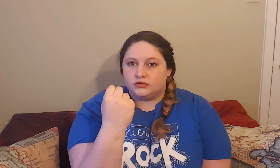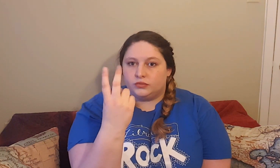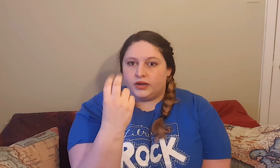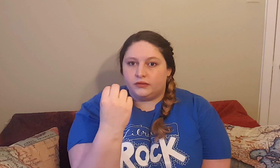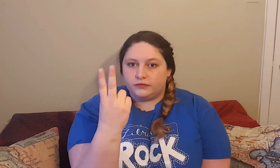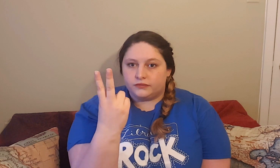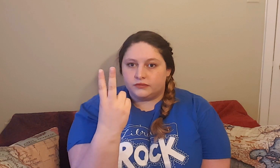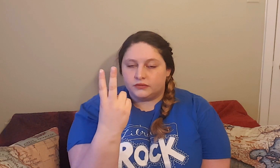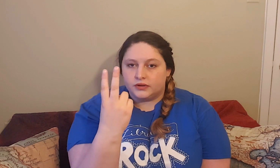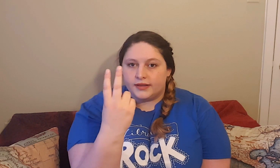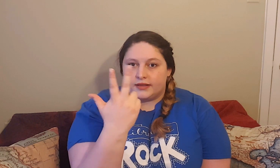12,